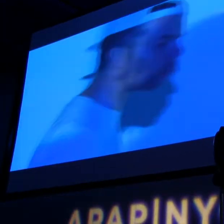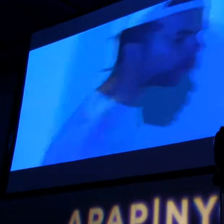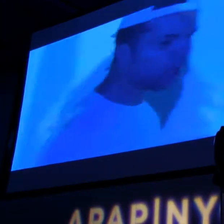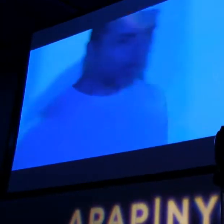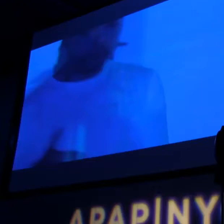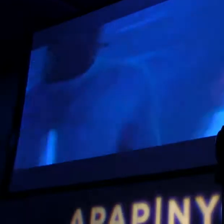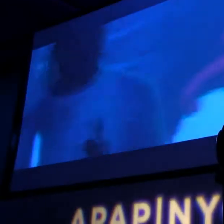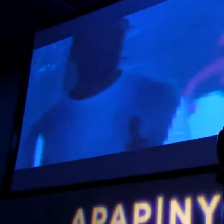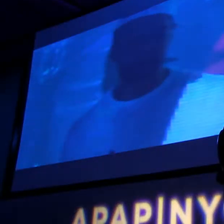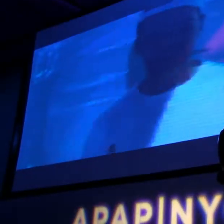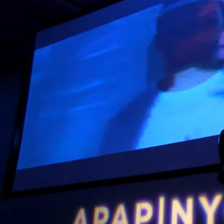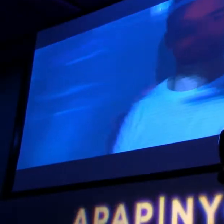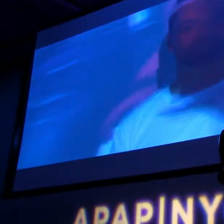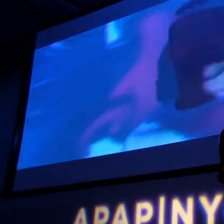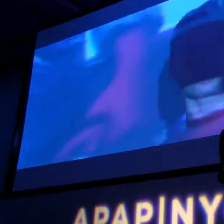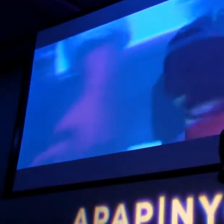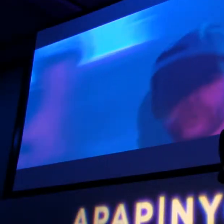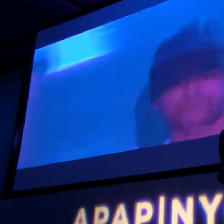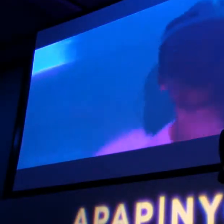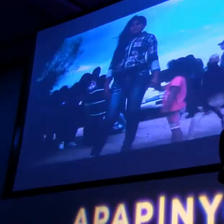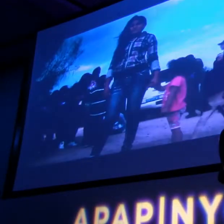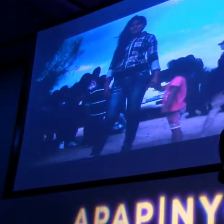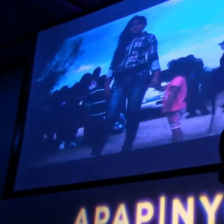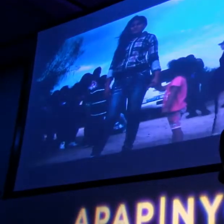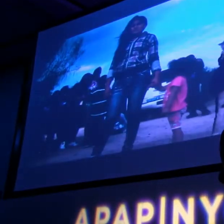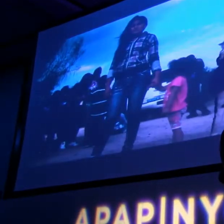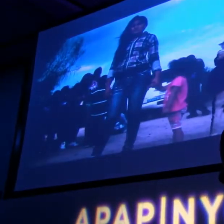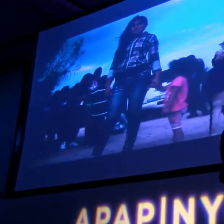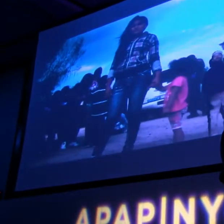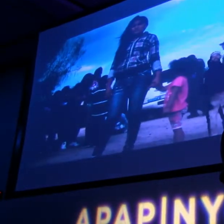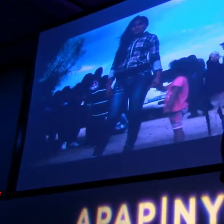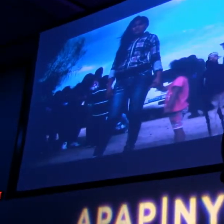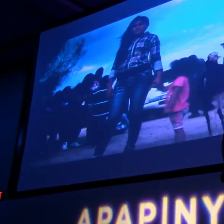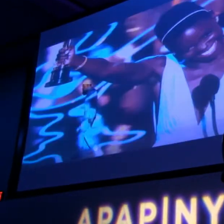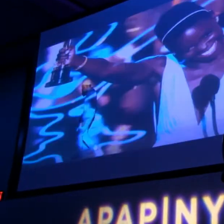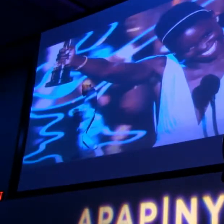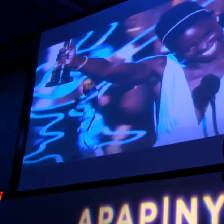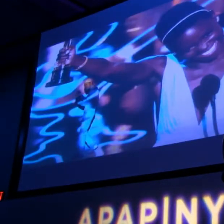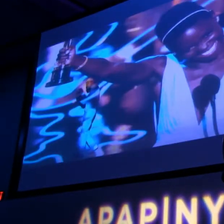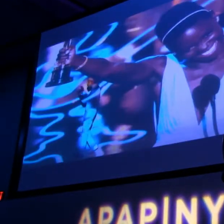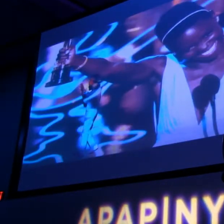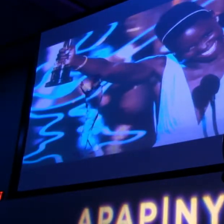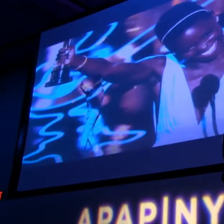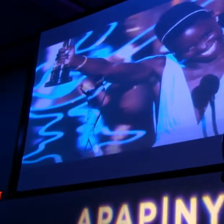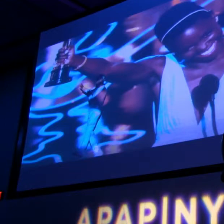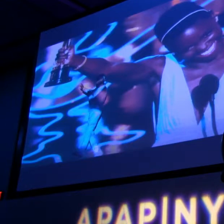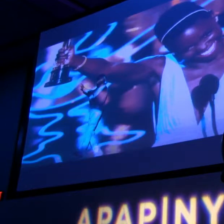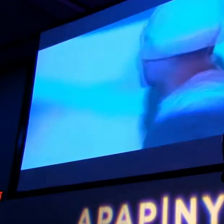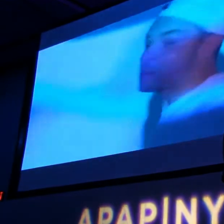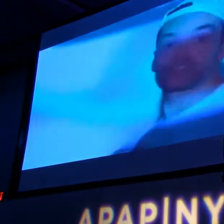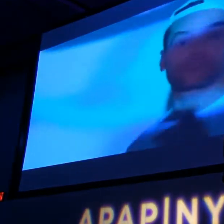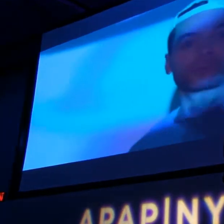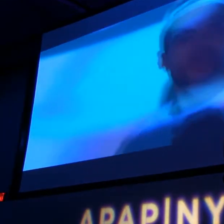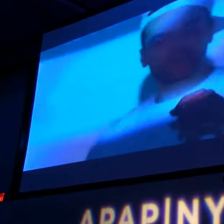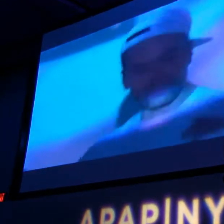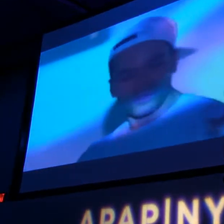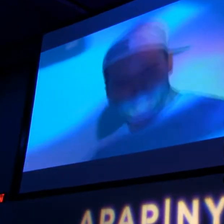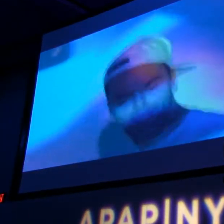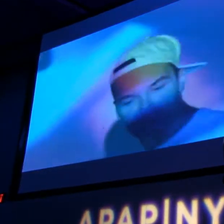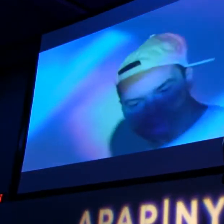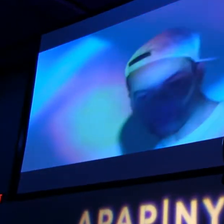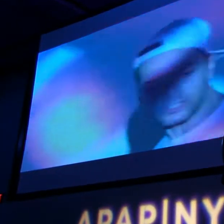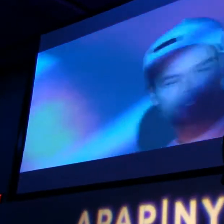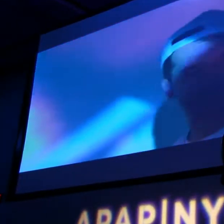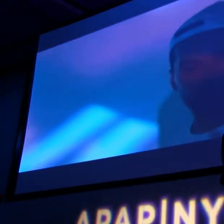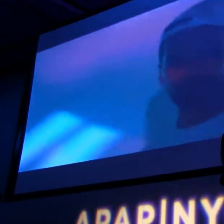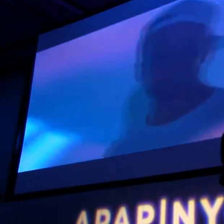was over on both sides of the Mexican border for the undocumented in protest. The early year brought Oscars, and with it Pharrell brought